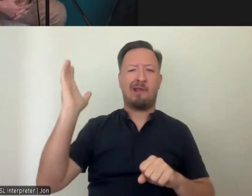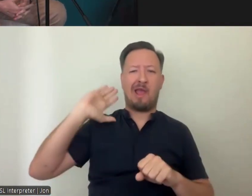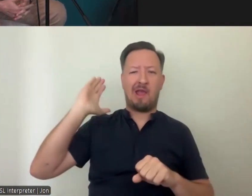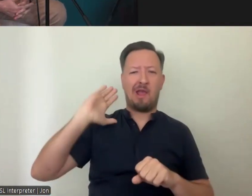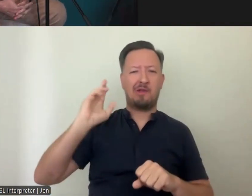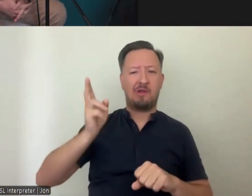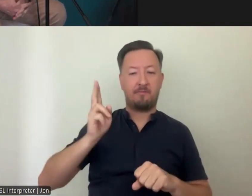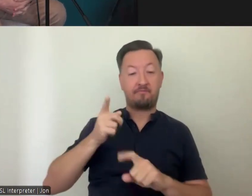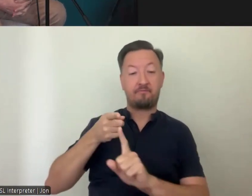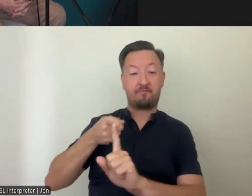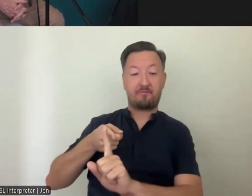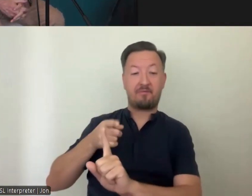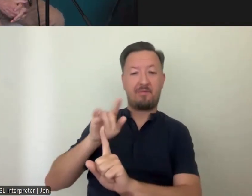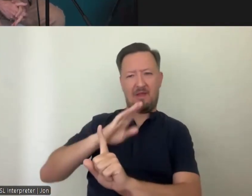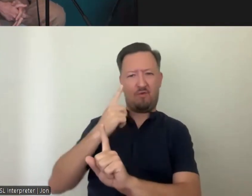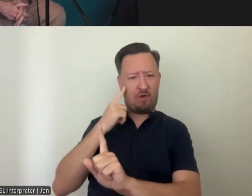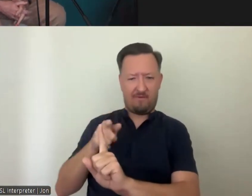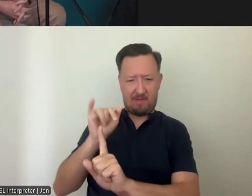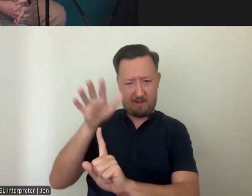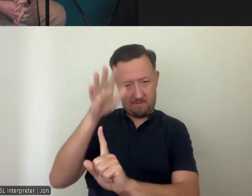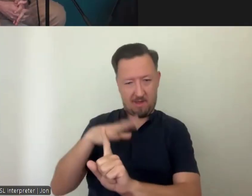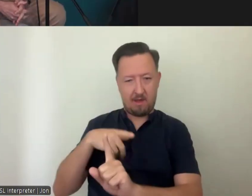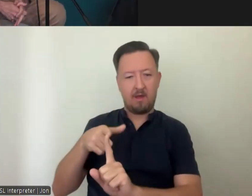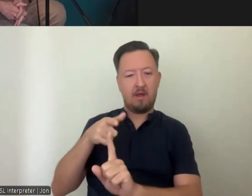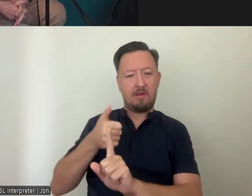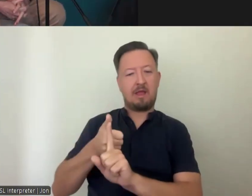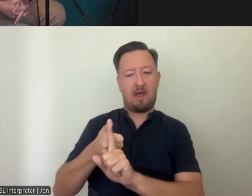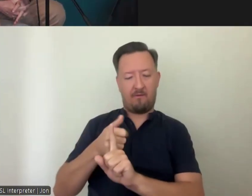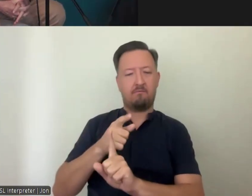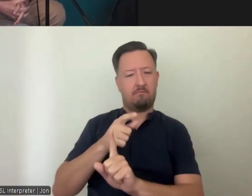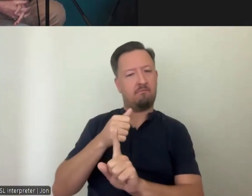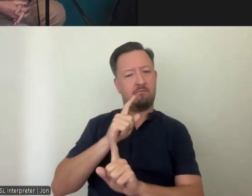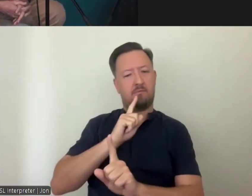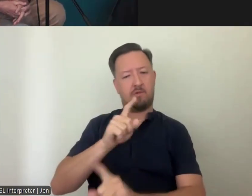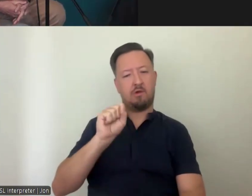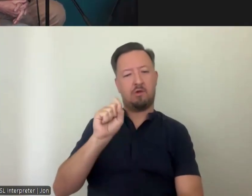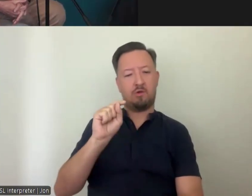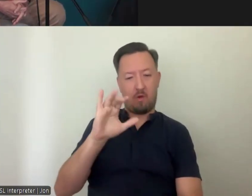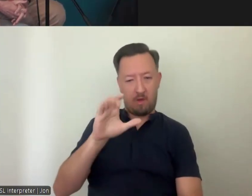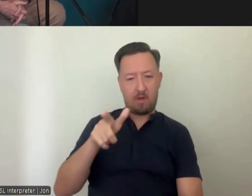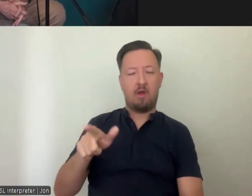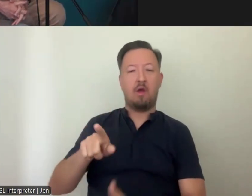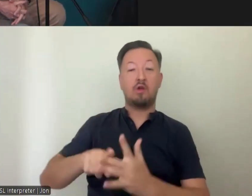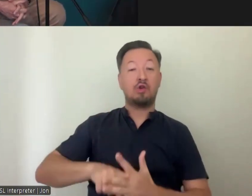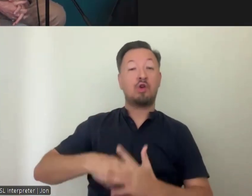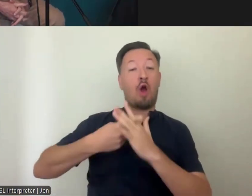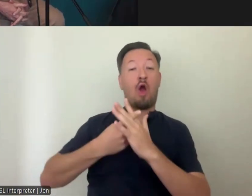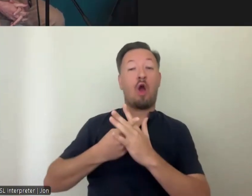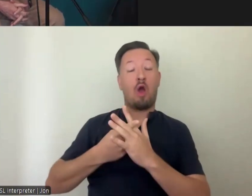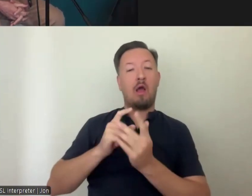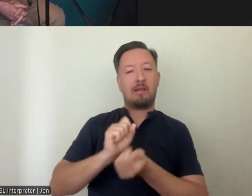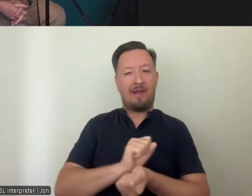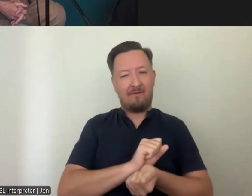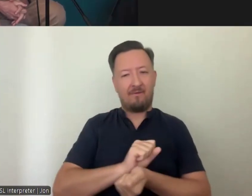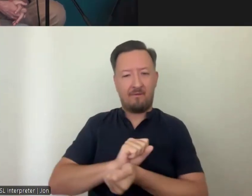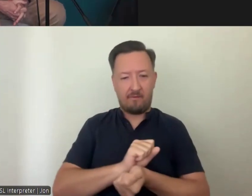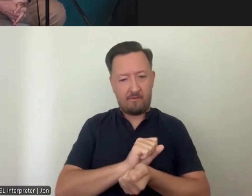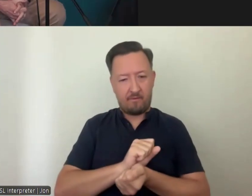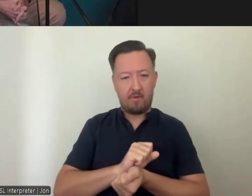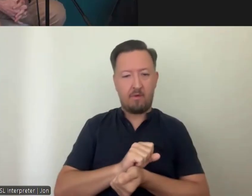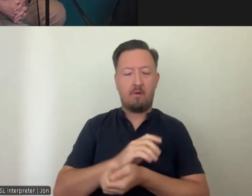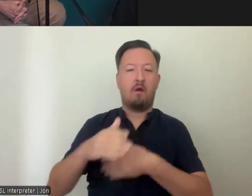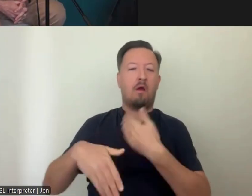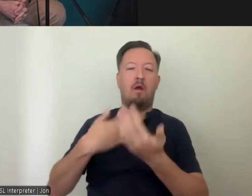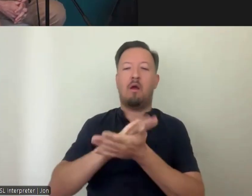Turned out he was a Stoic, an early 2nd century Stoic. He started his life as a slave, and then he became arguably the most